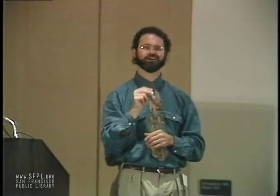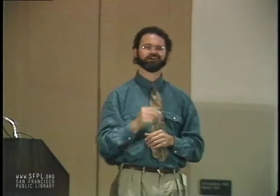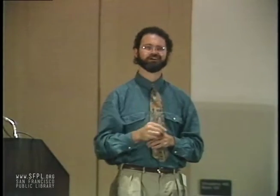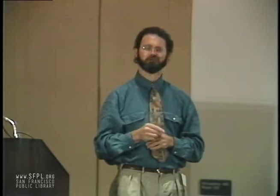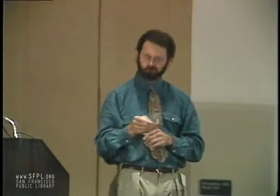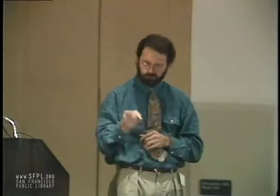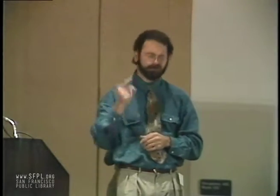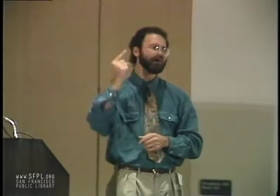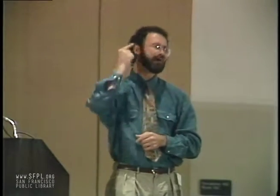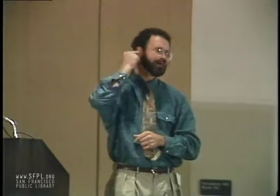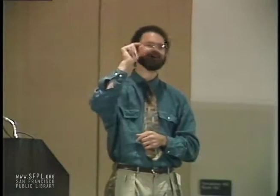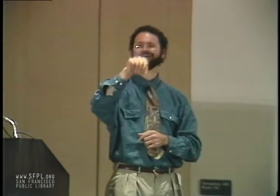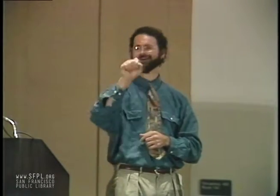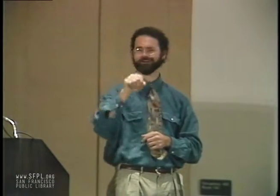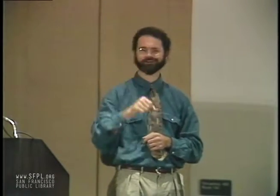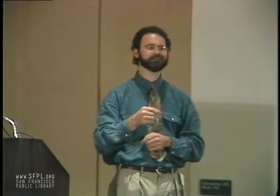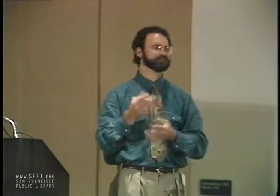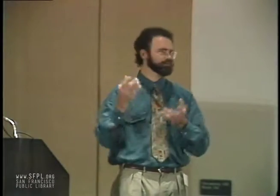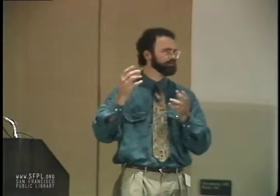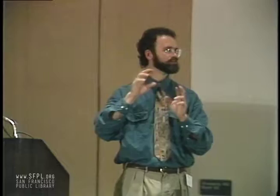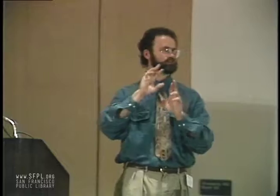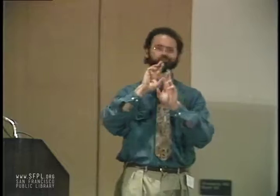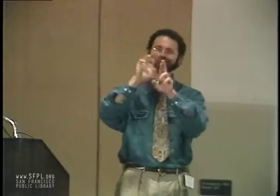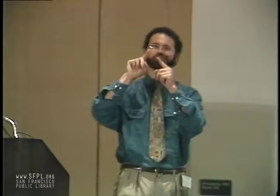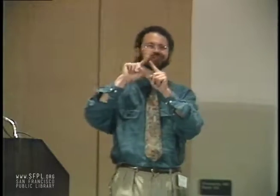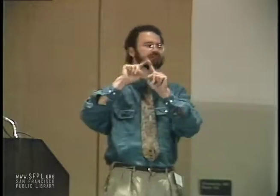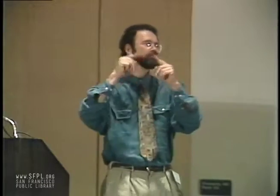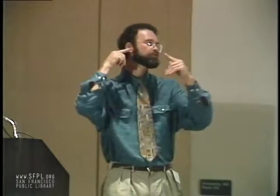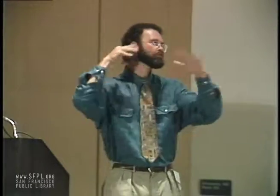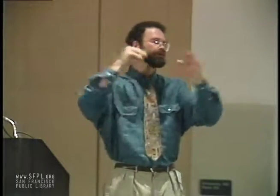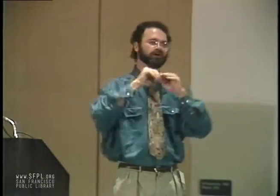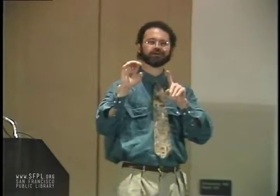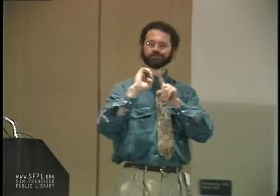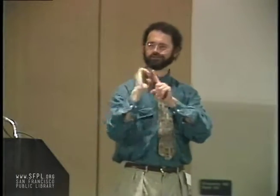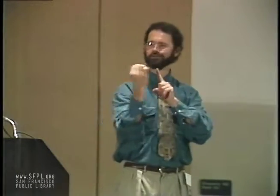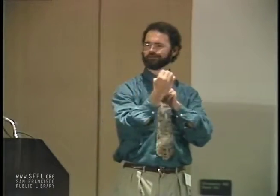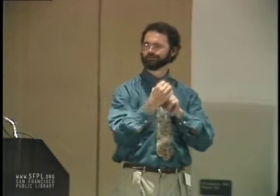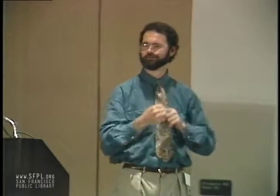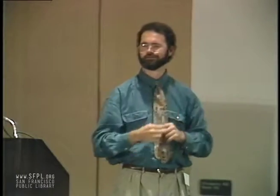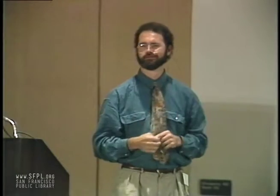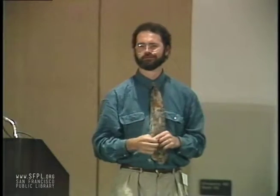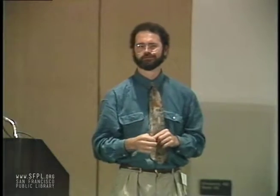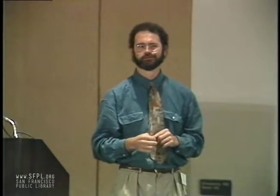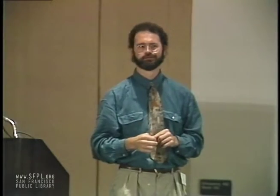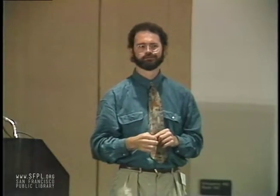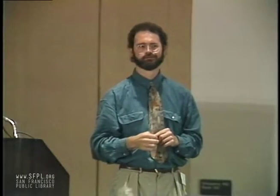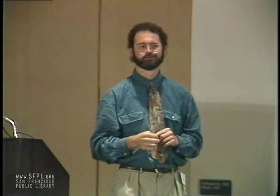Does that mean that he was denying that he was hearing and he was ignoring sound in his environment?